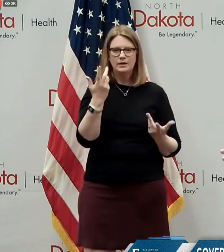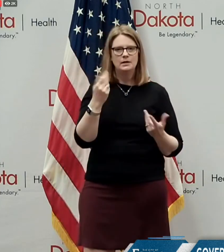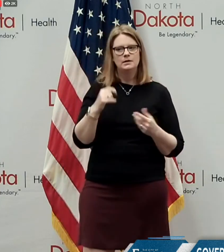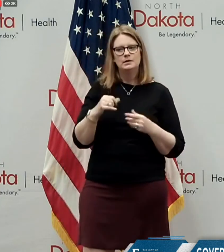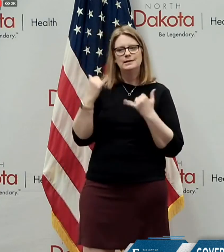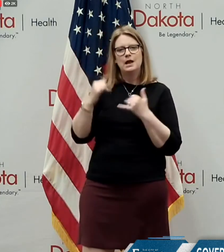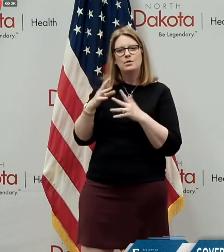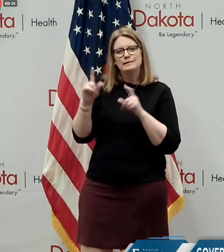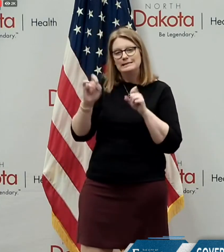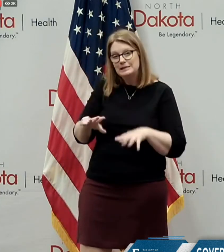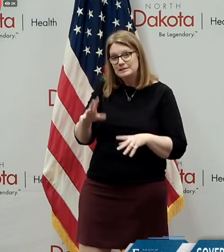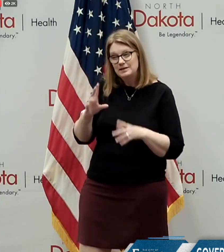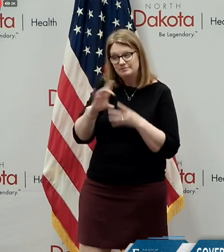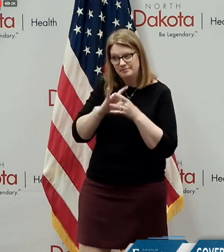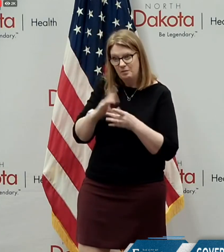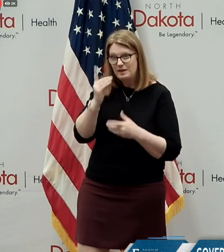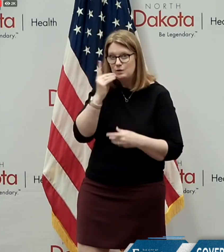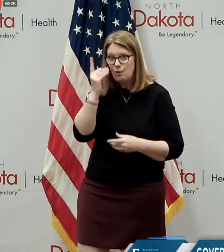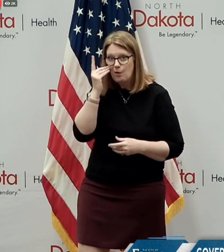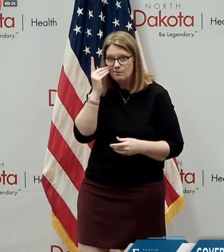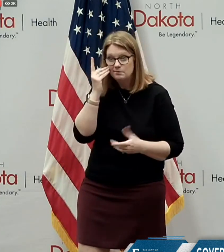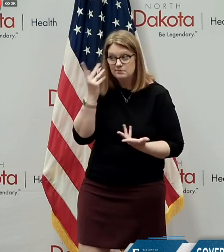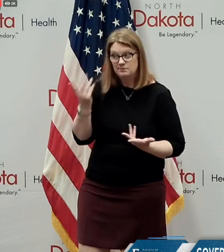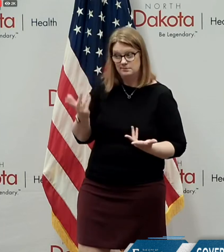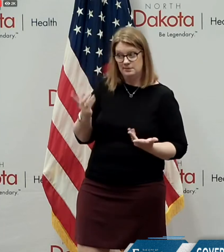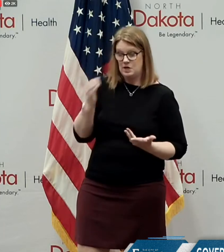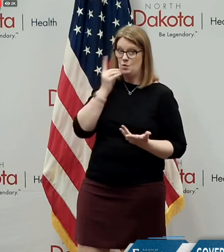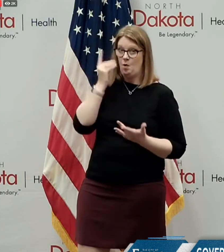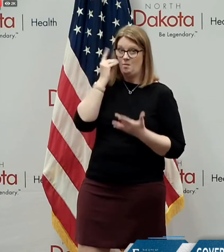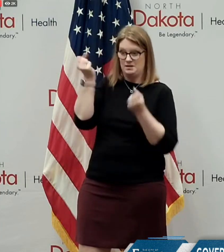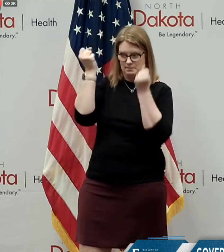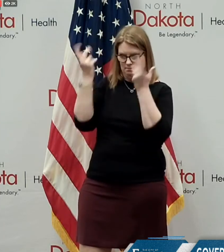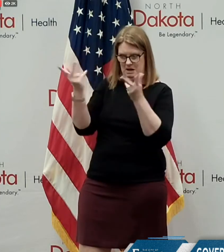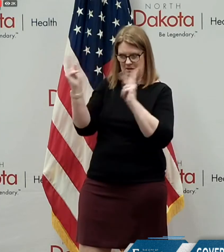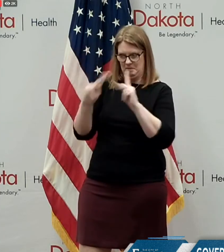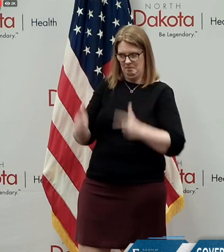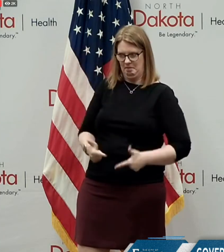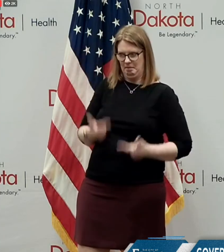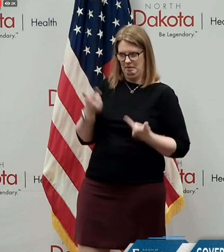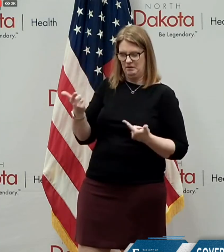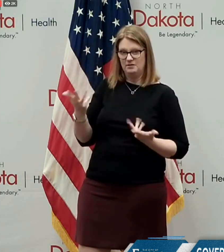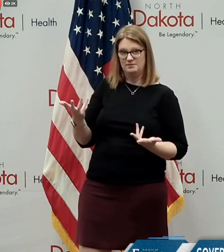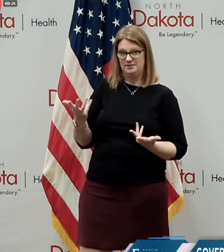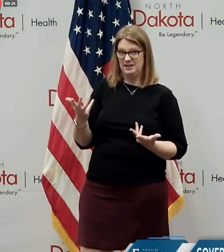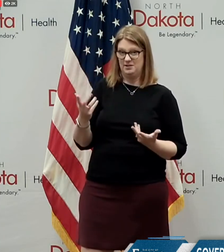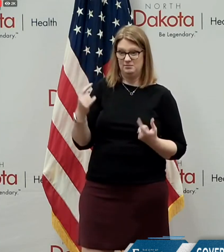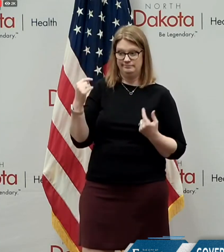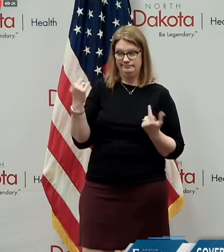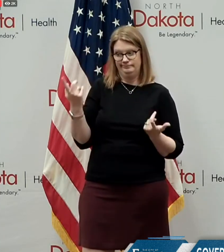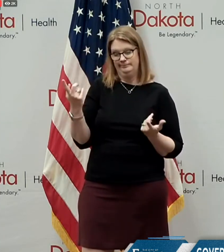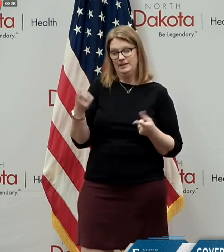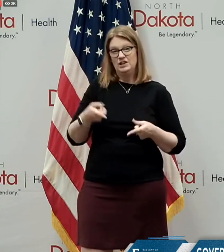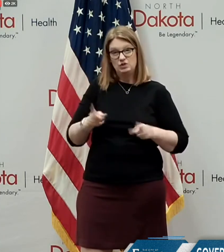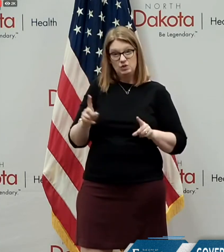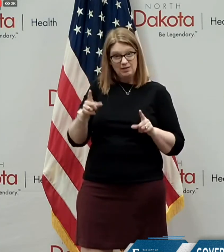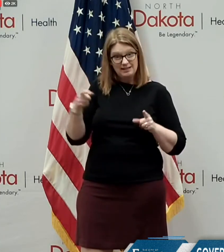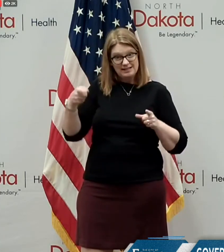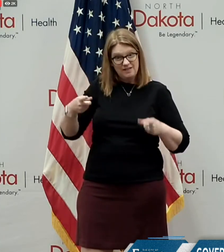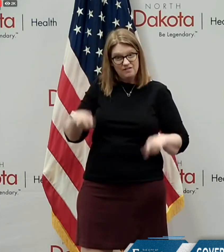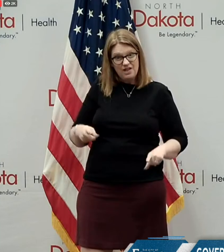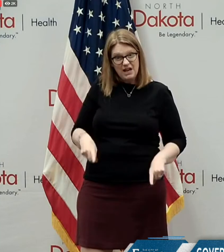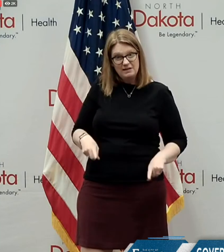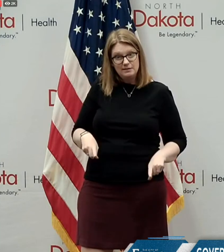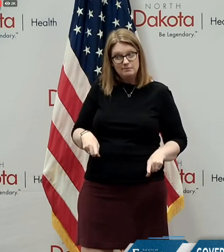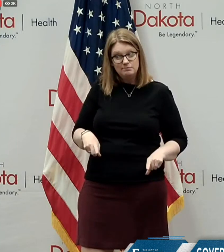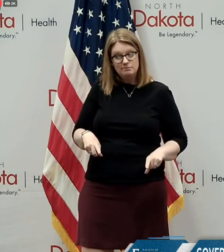for dorms, I mean, dorms are congregate living, and there's been nobody living in dorms in North Dakota during this whole event. But if they're